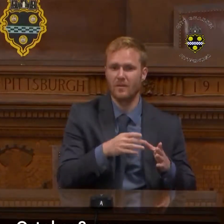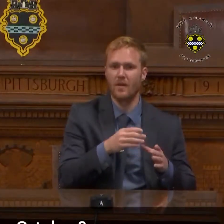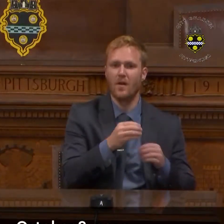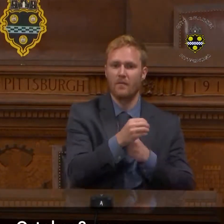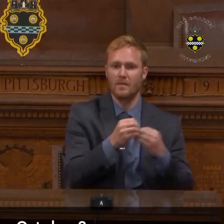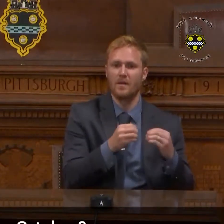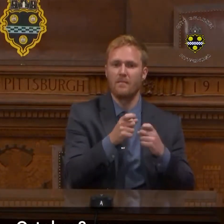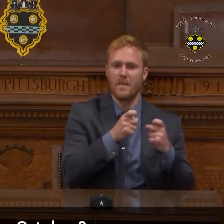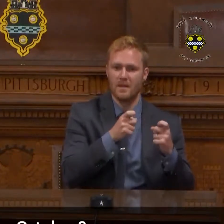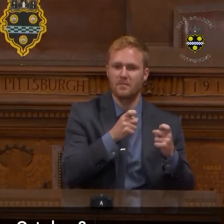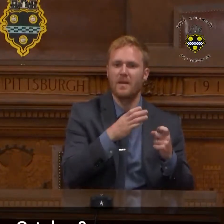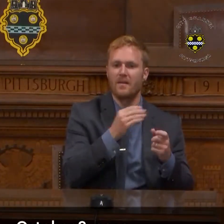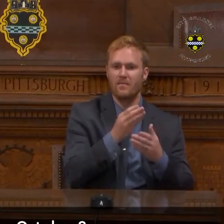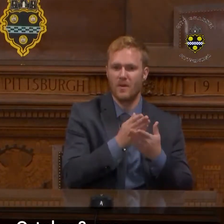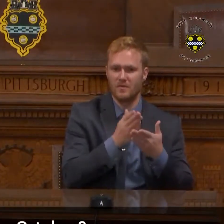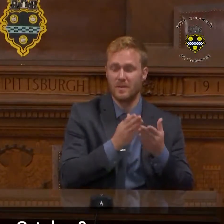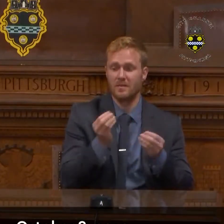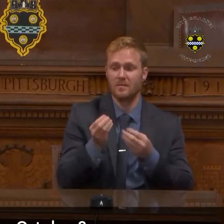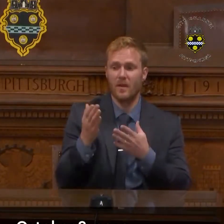a